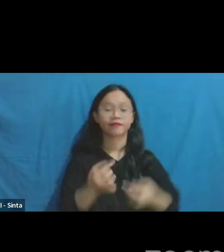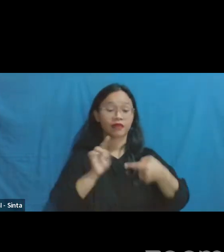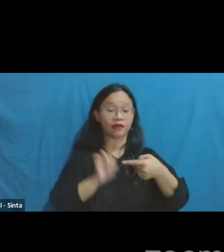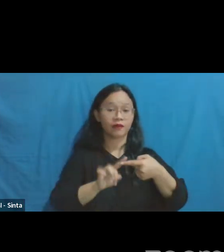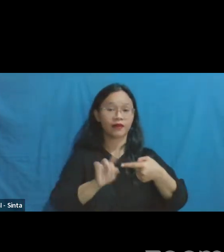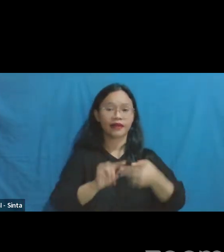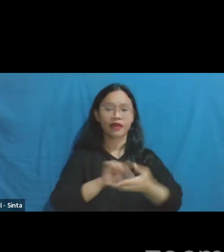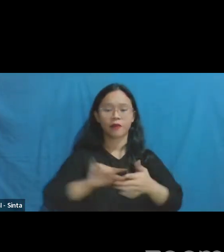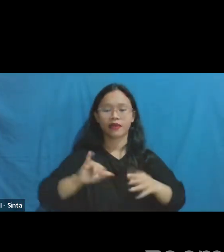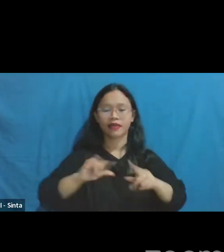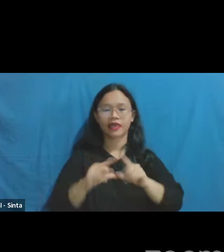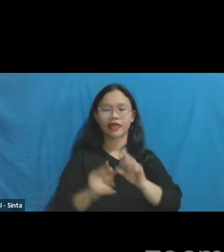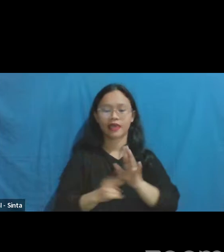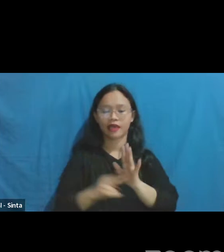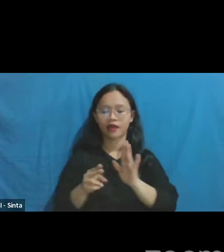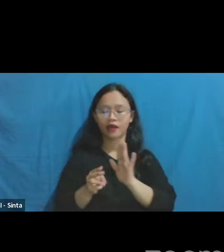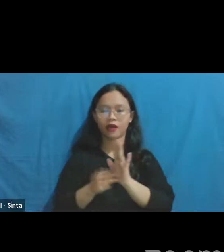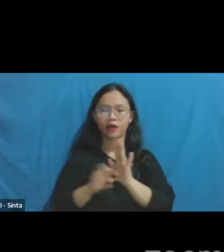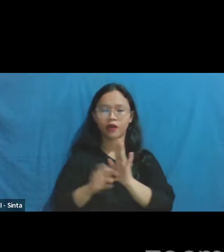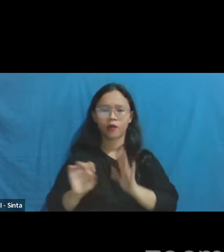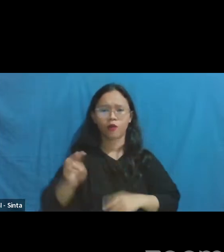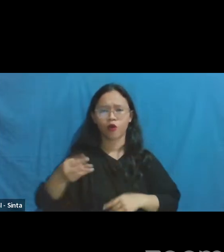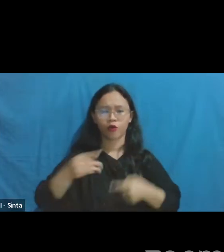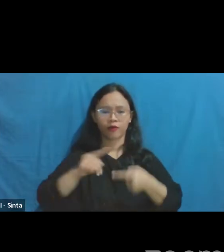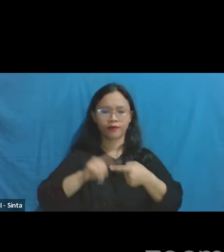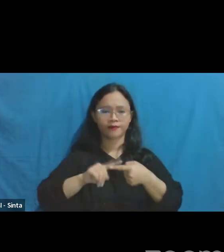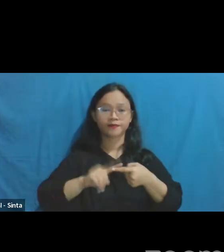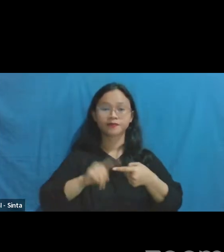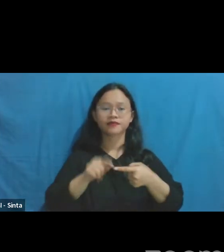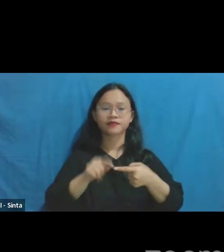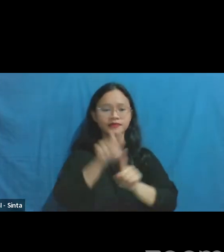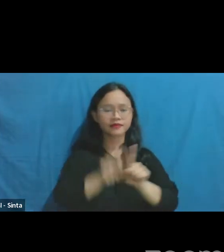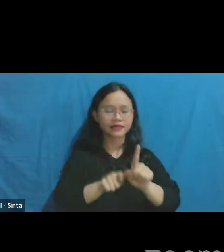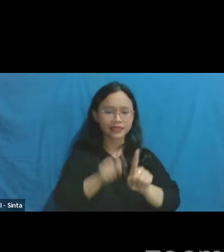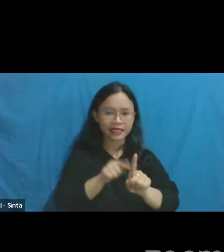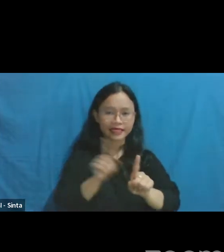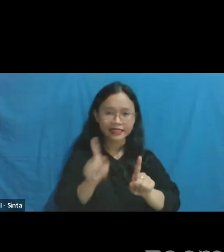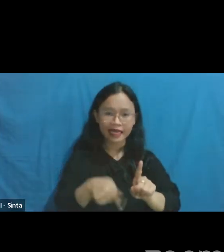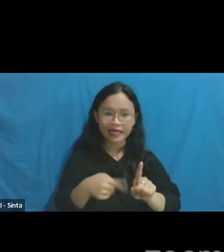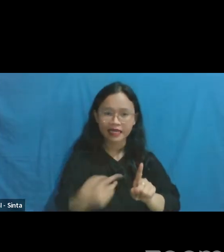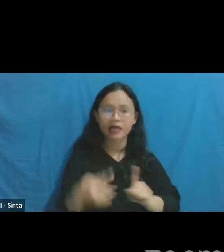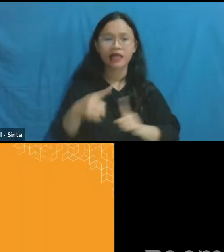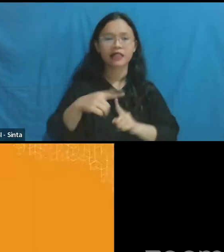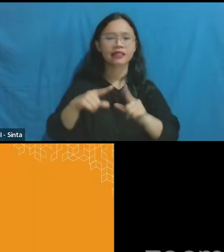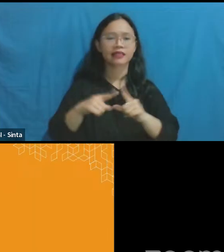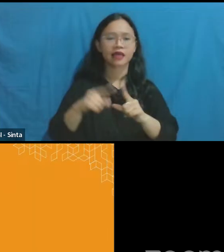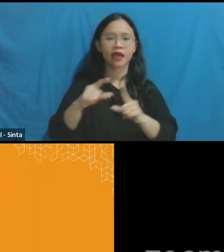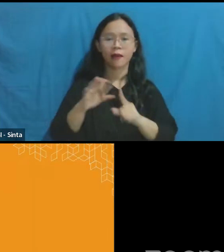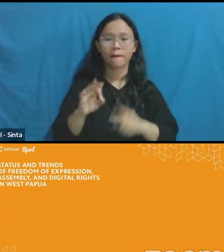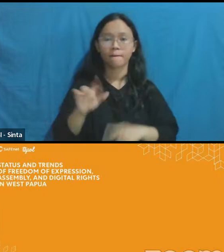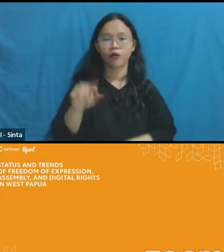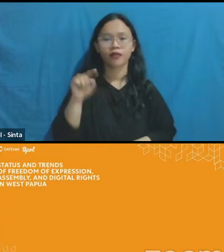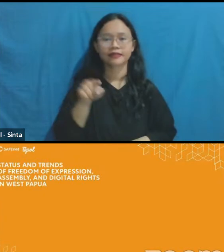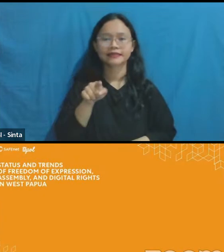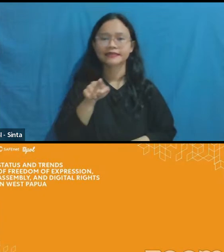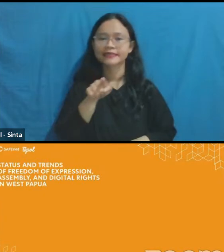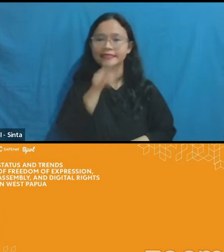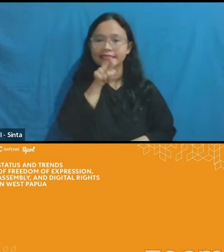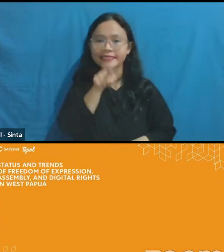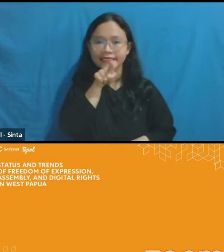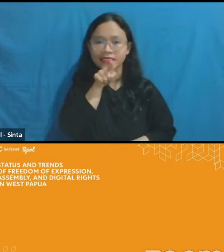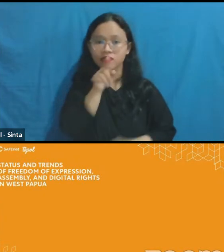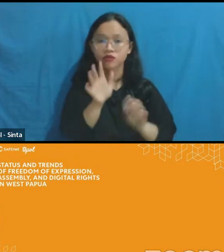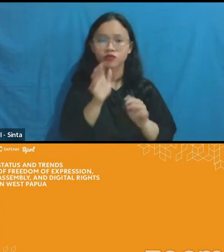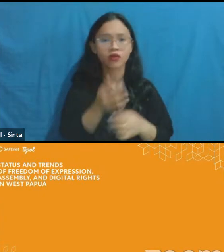at Tapal UK. And I would like to invite all speakers to turn on their camera so participants